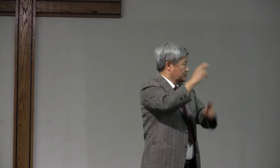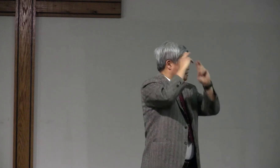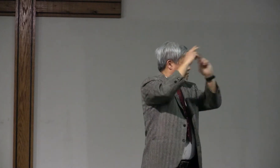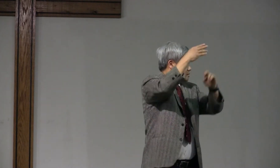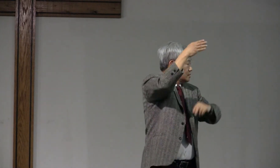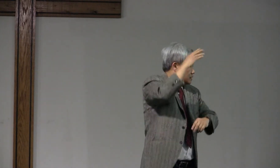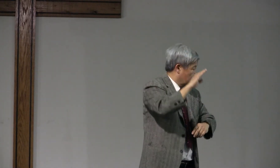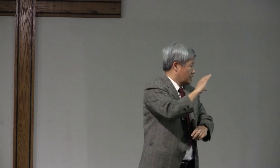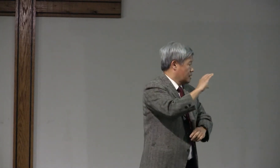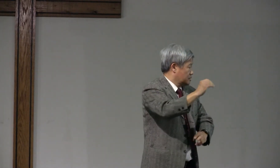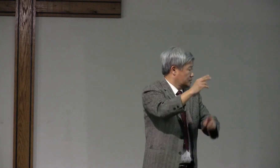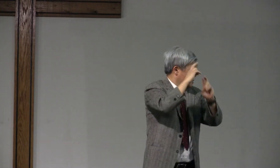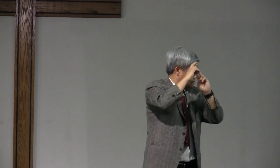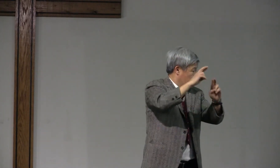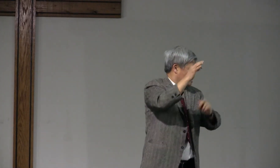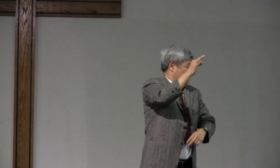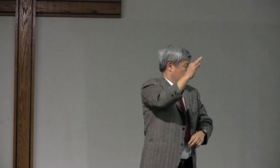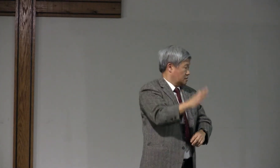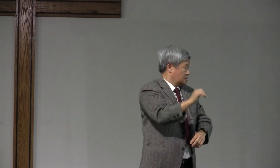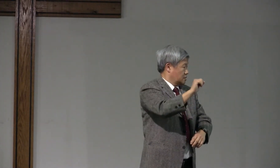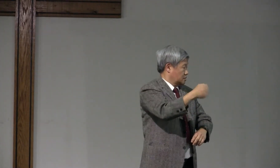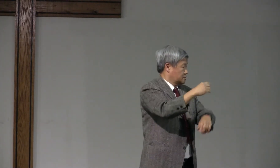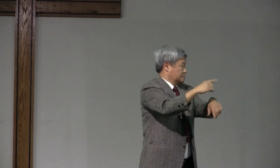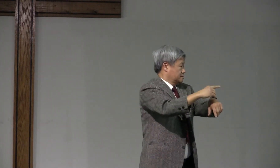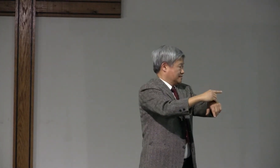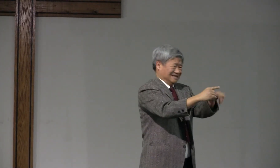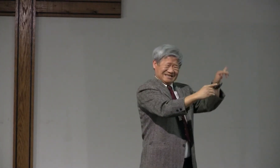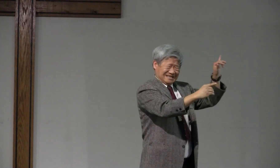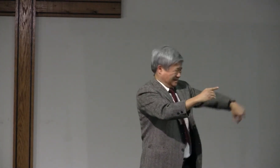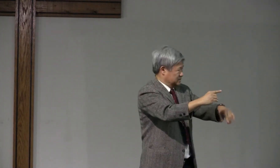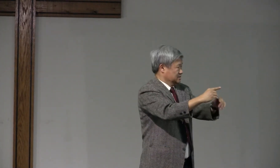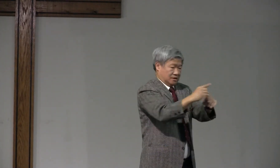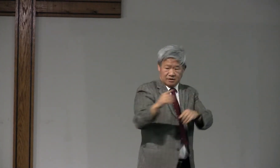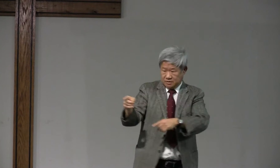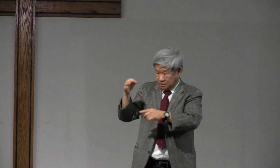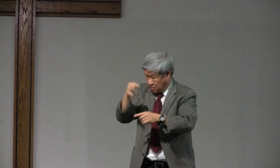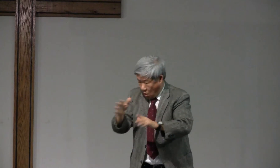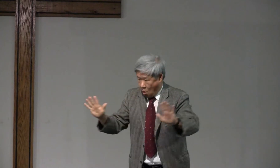He walked with God, he honored God, and the priest's duty in the temple.